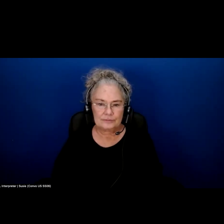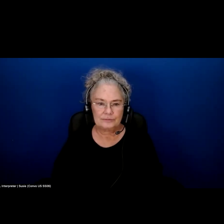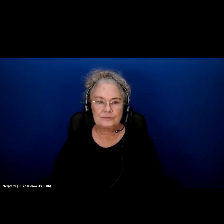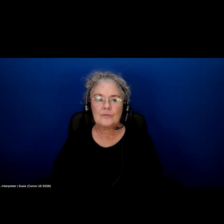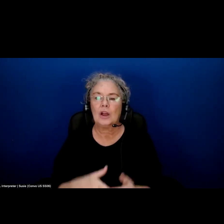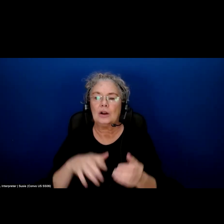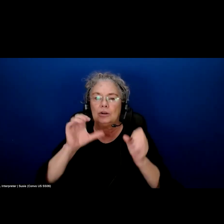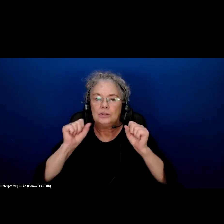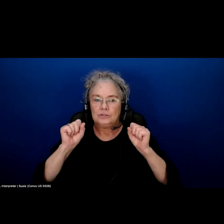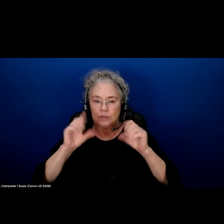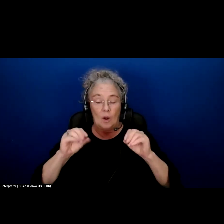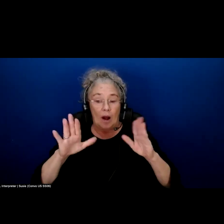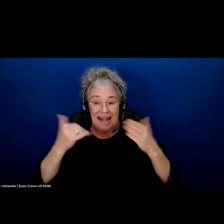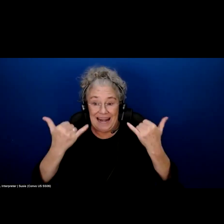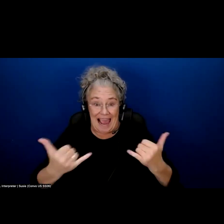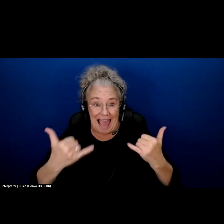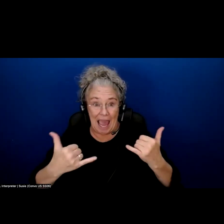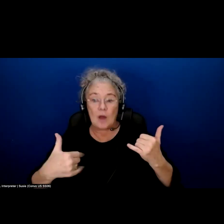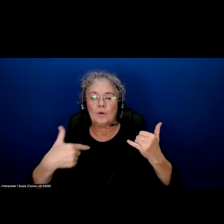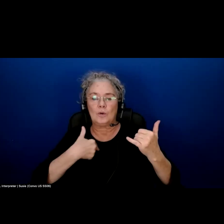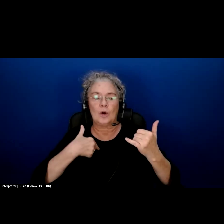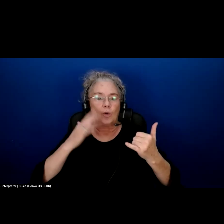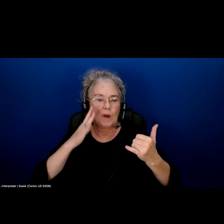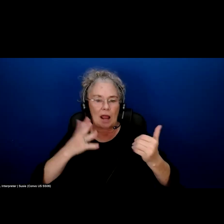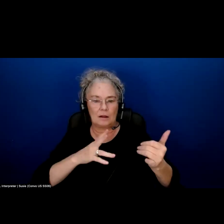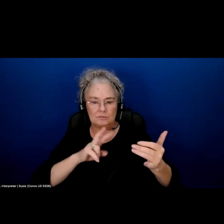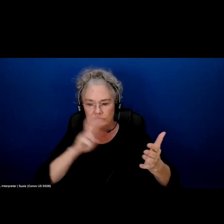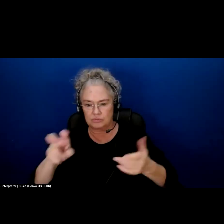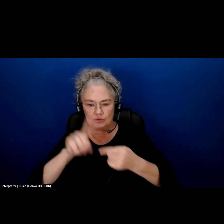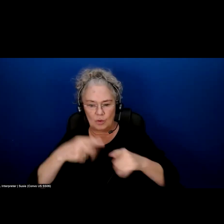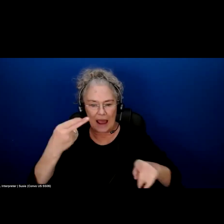So then I am now going to jump to Hannah. So we're going